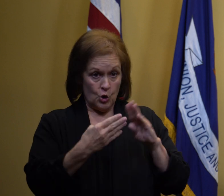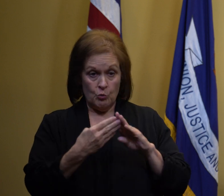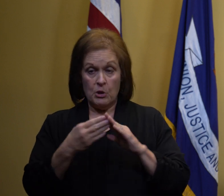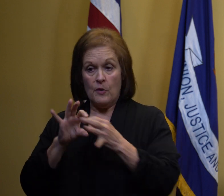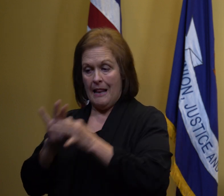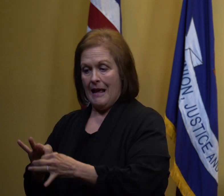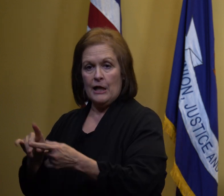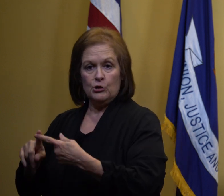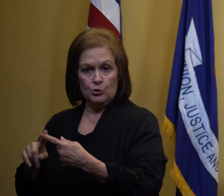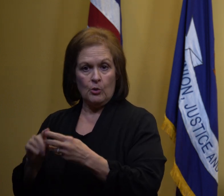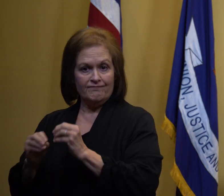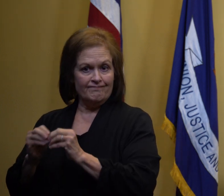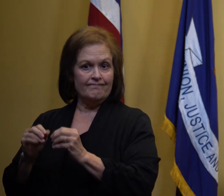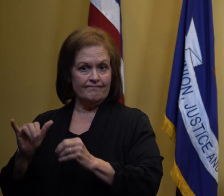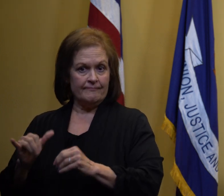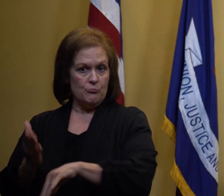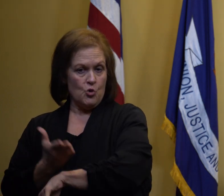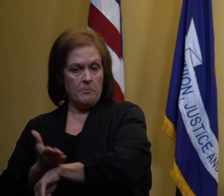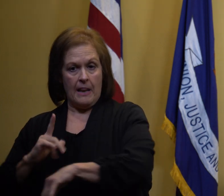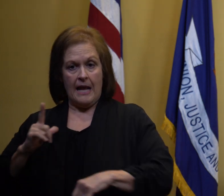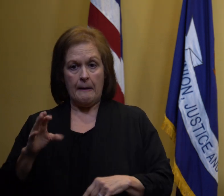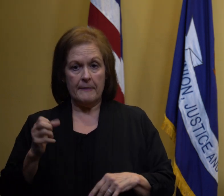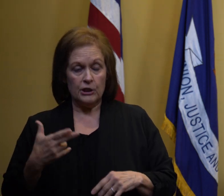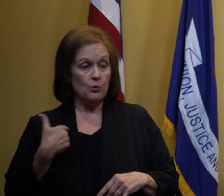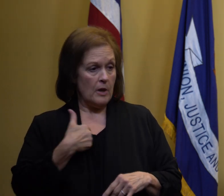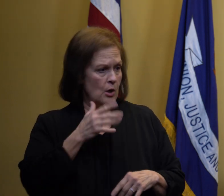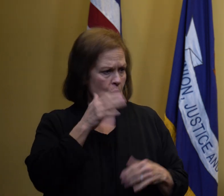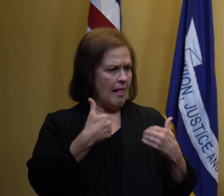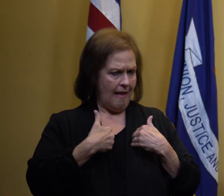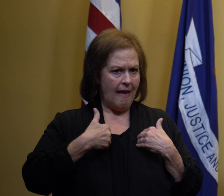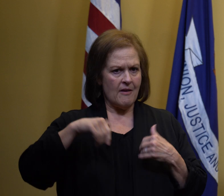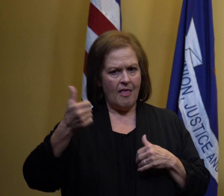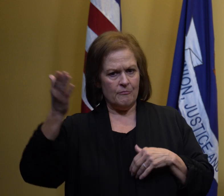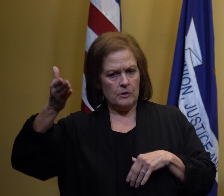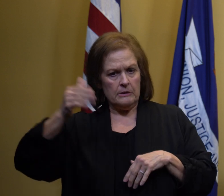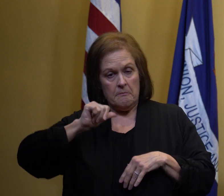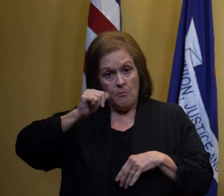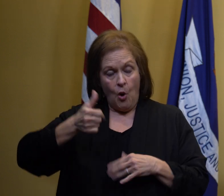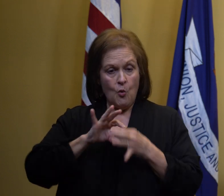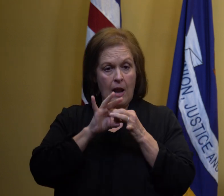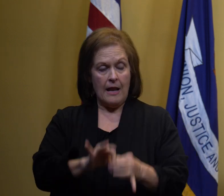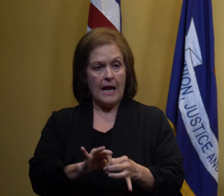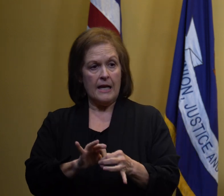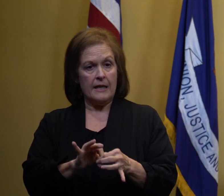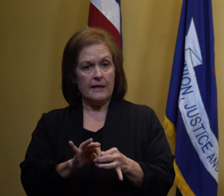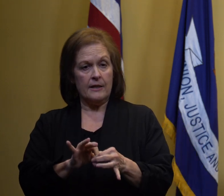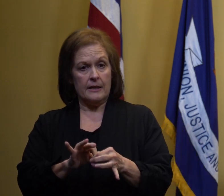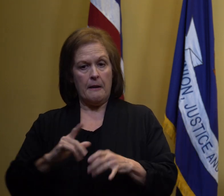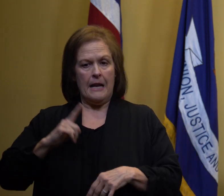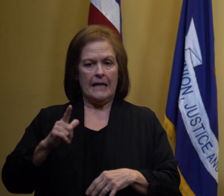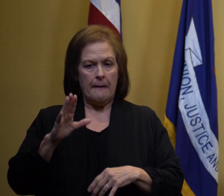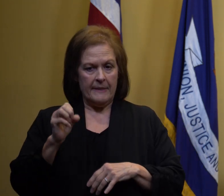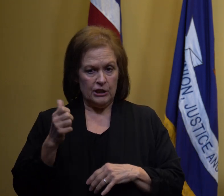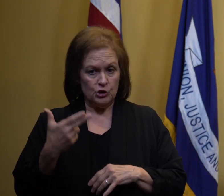the way. We're glad to be where we are here today. We're going to have a press conference on tomorrow specifically about